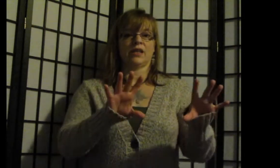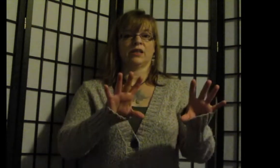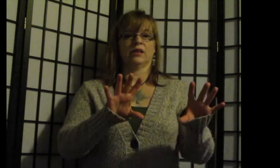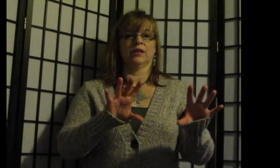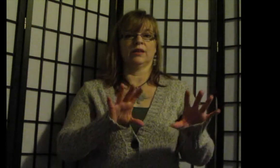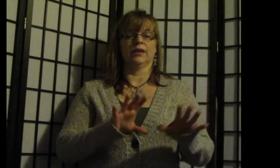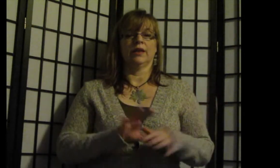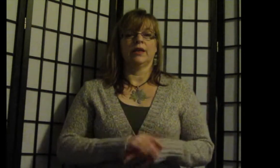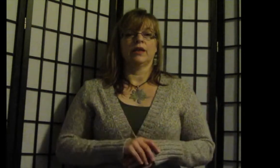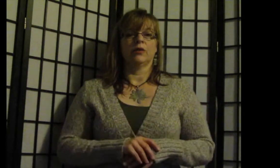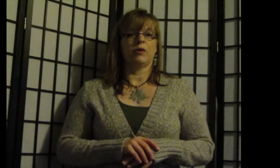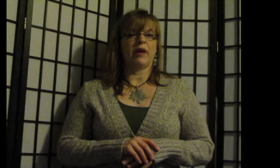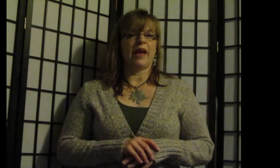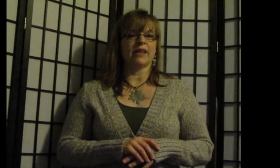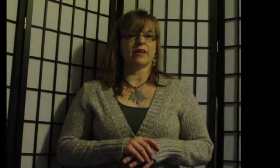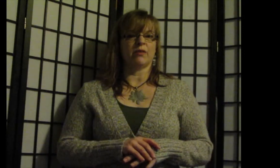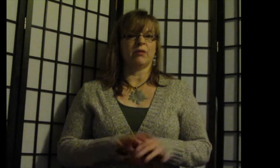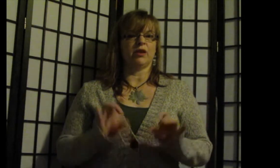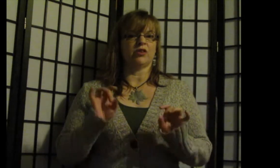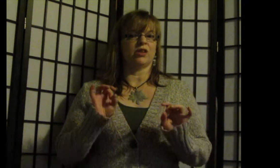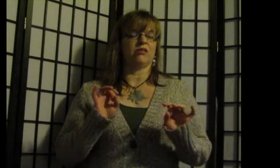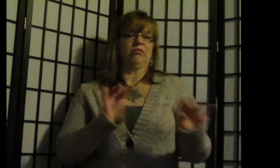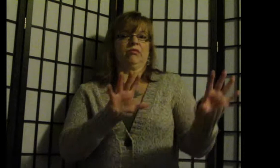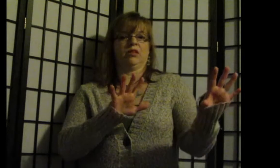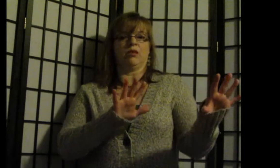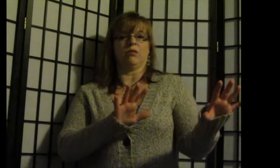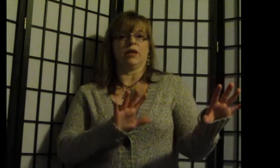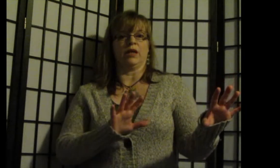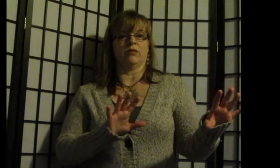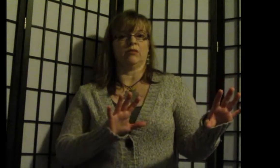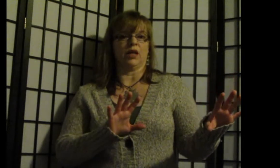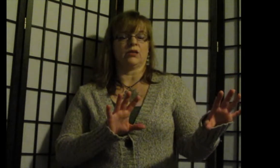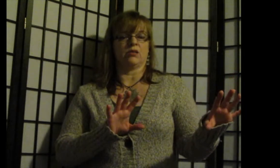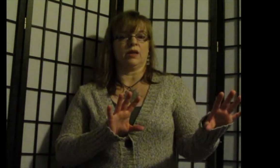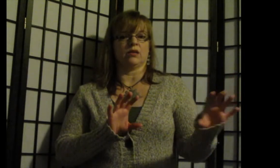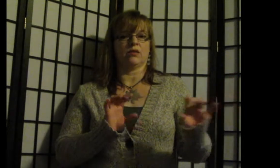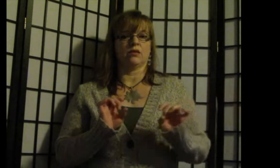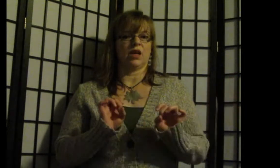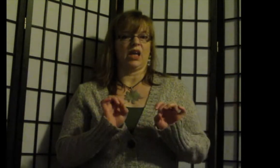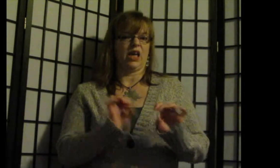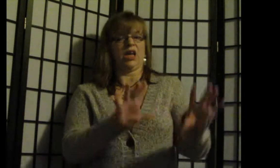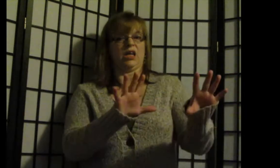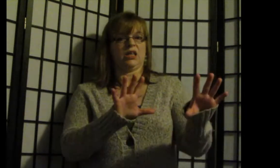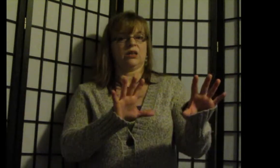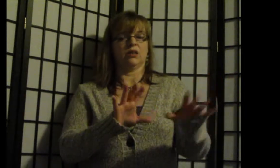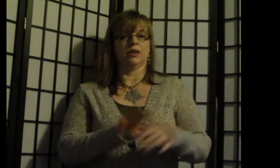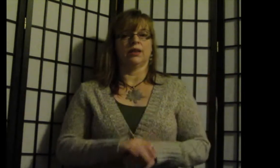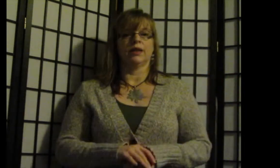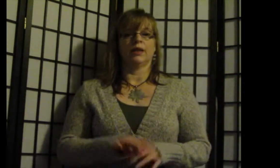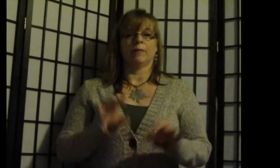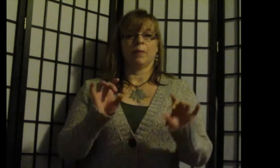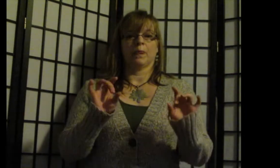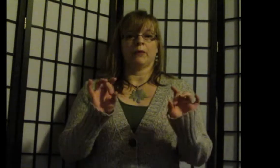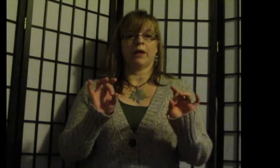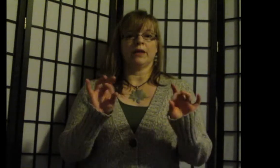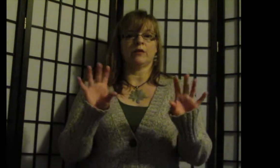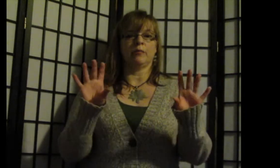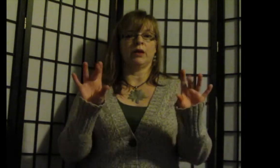Hate. When we hate something, we usually don't want it next to us. I hate it. Okay, so middle